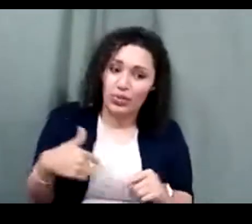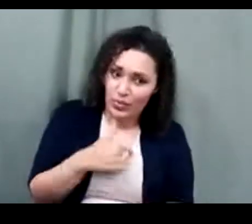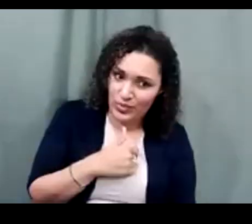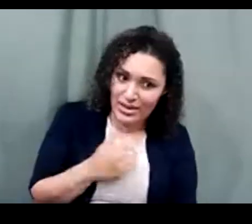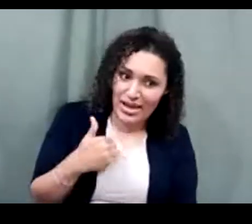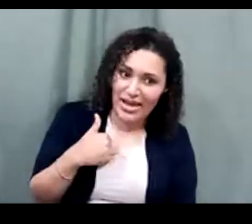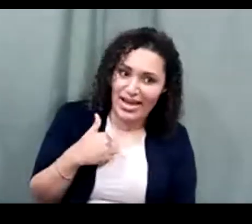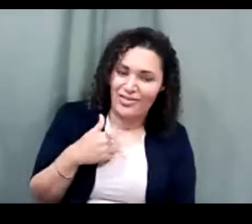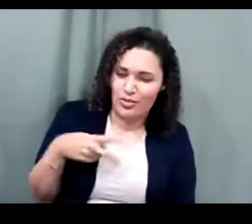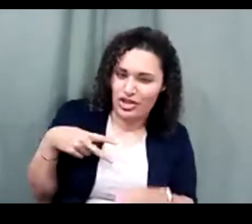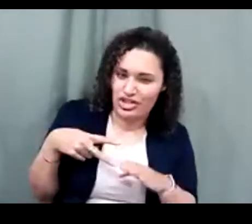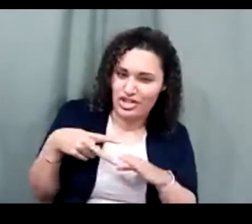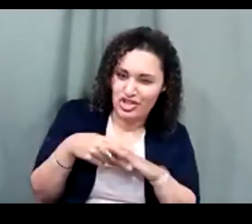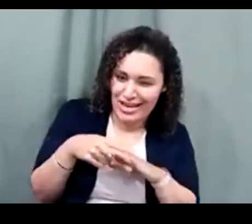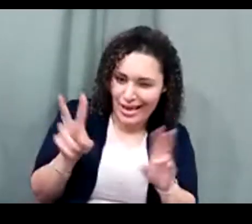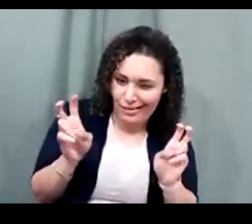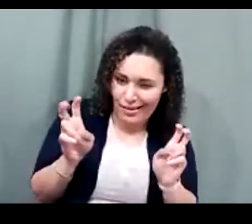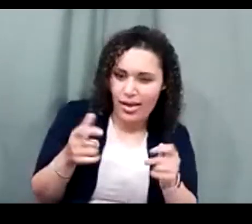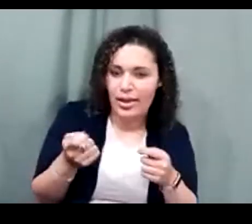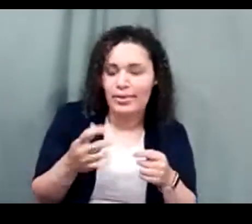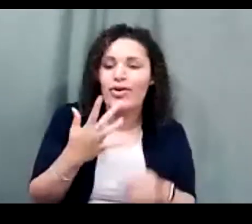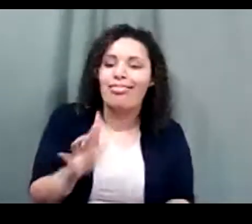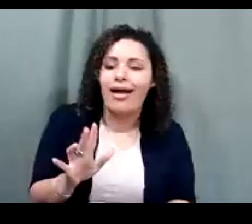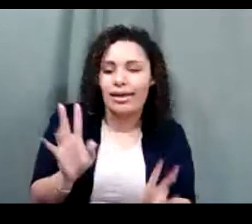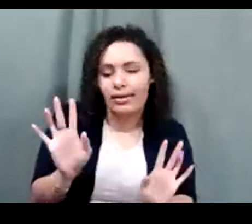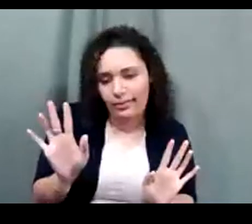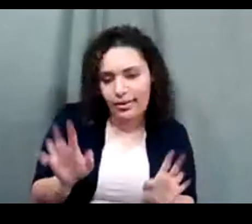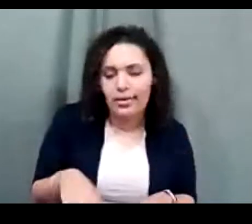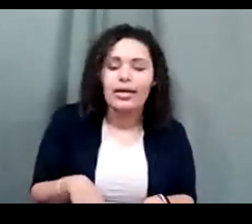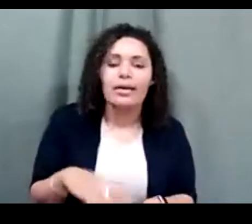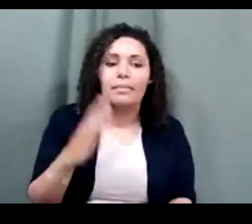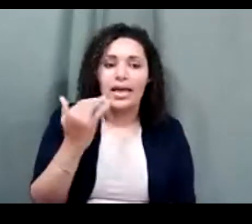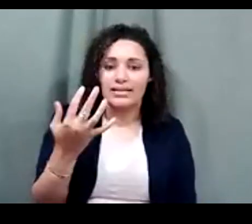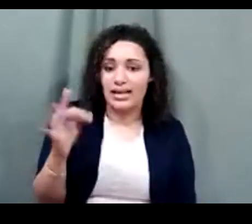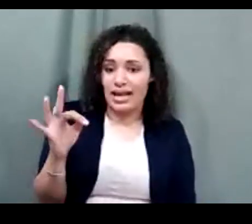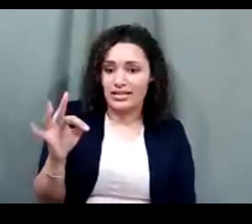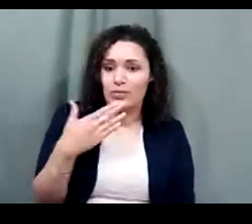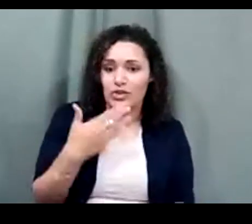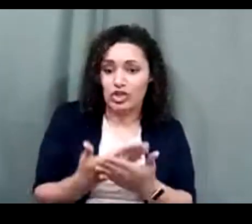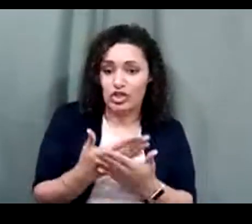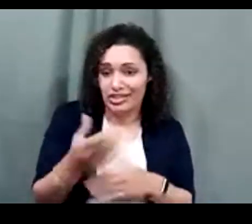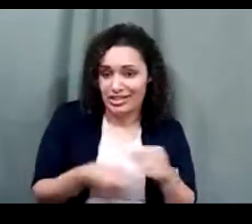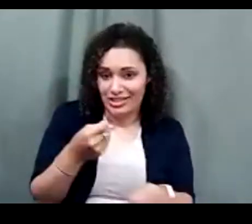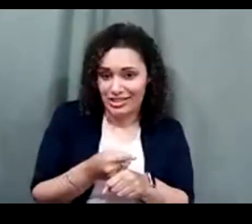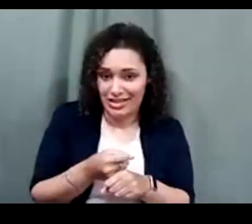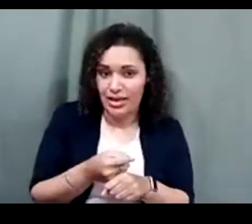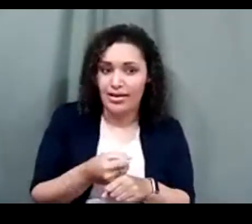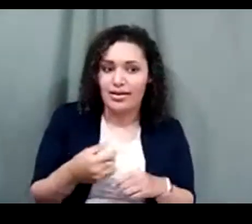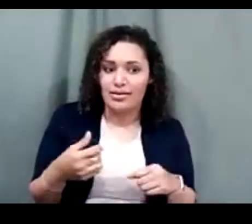we are cheating a little bit. Well, not cheating, but lucky in that 19 was a really good year. So we have